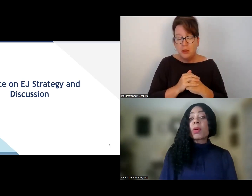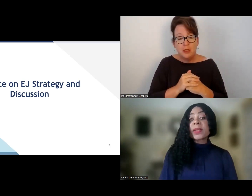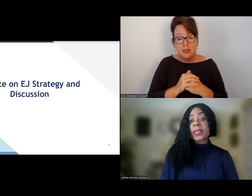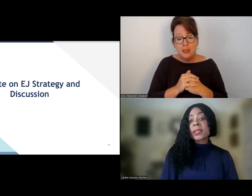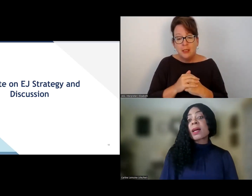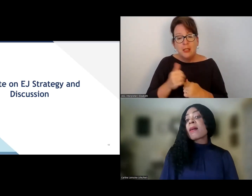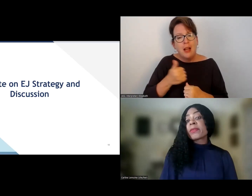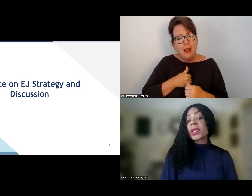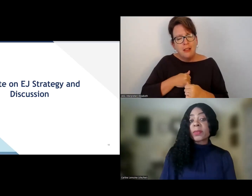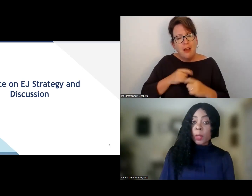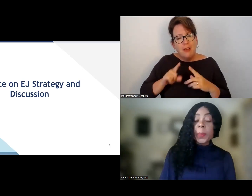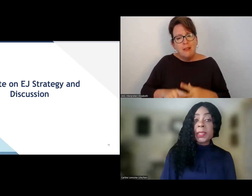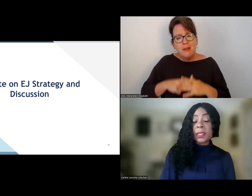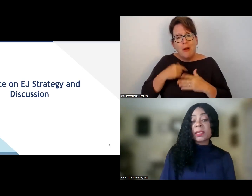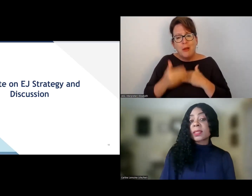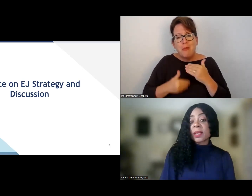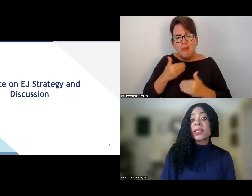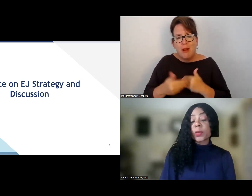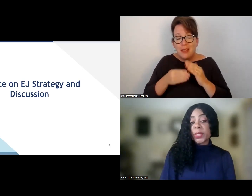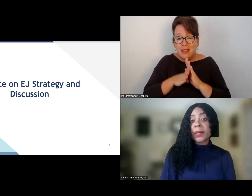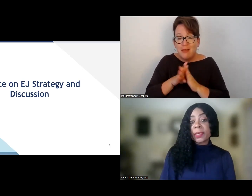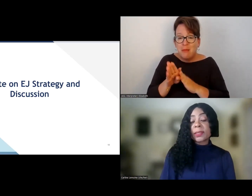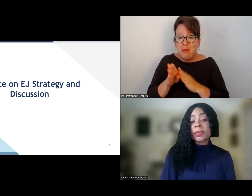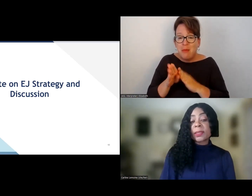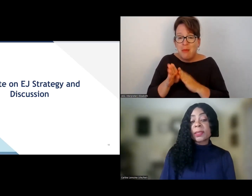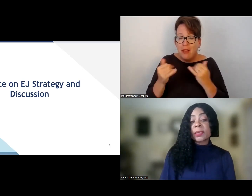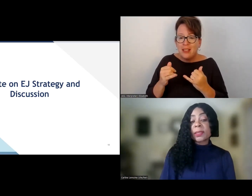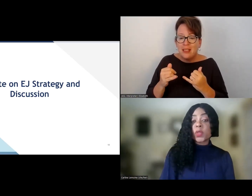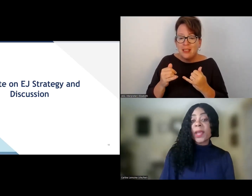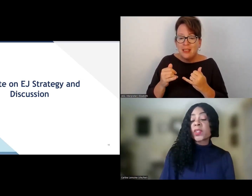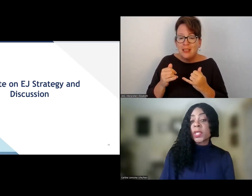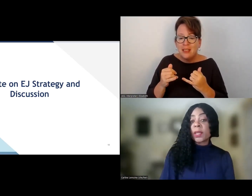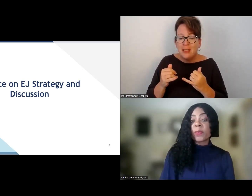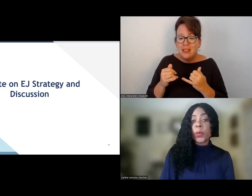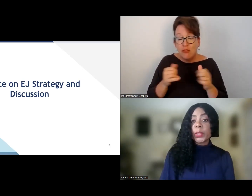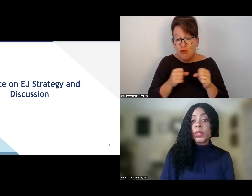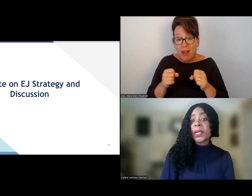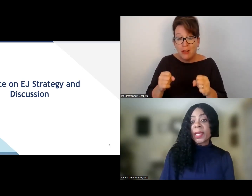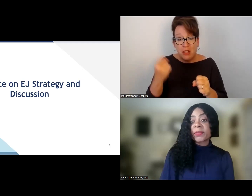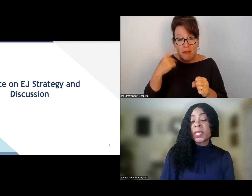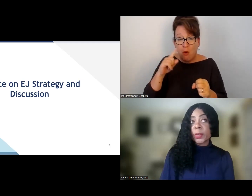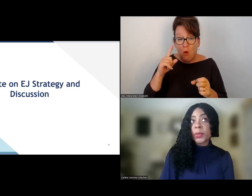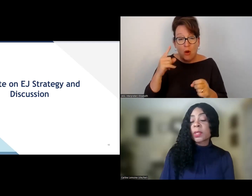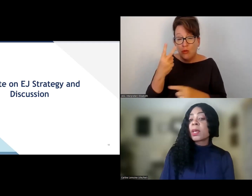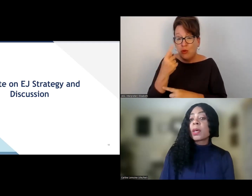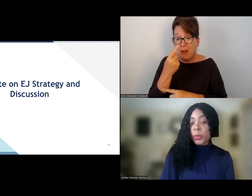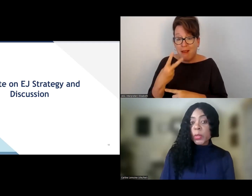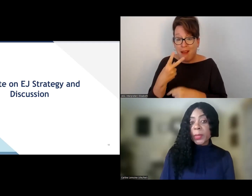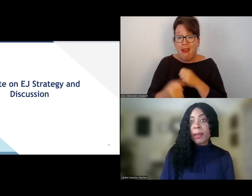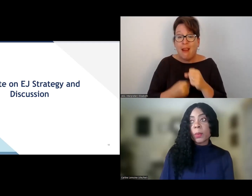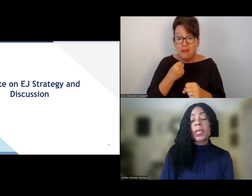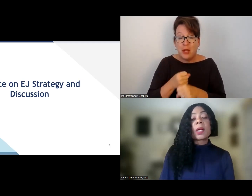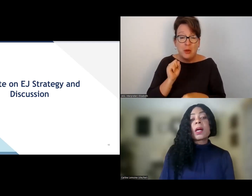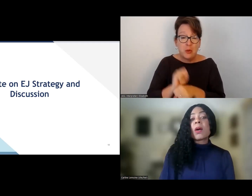in the process of developing this Secretariat strategy for 2.5 years or